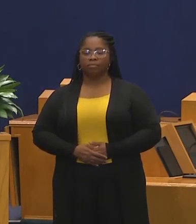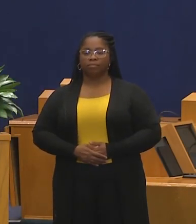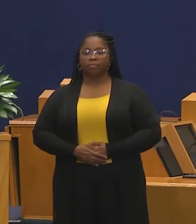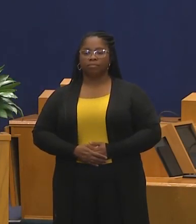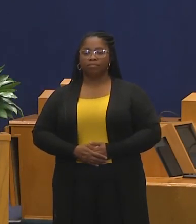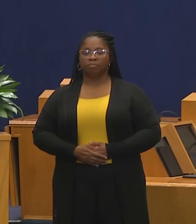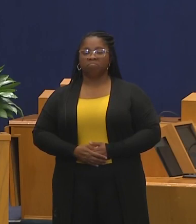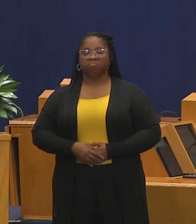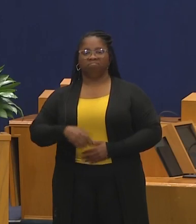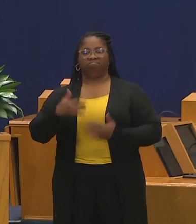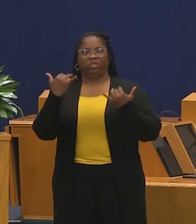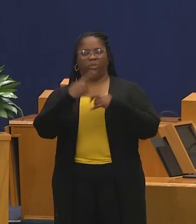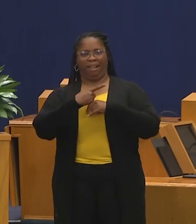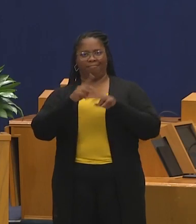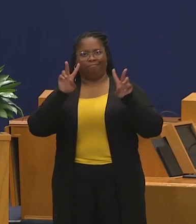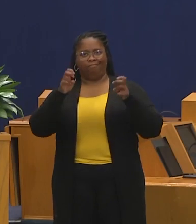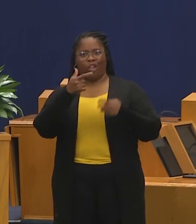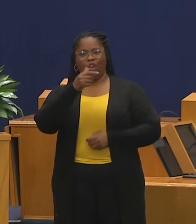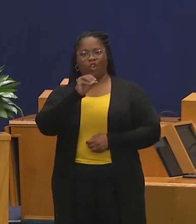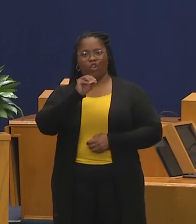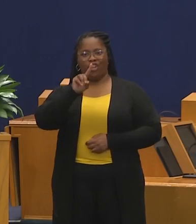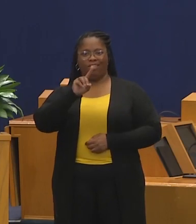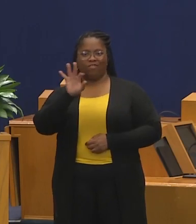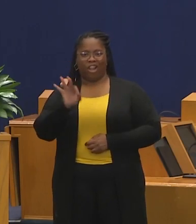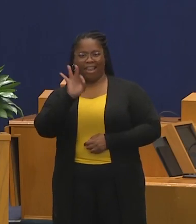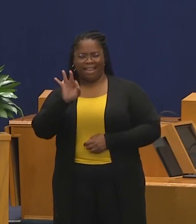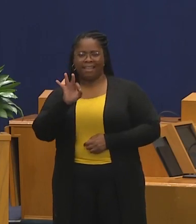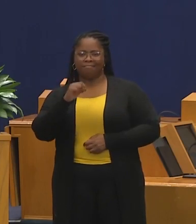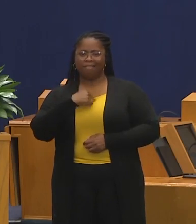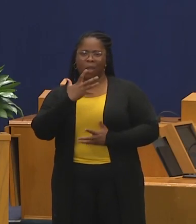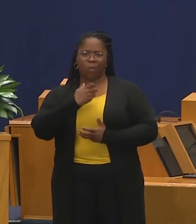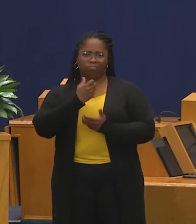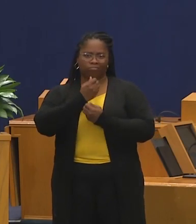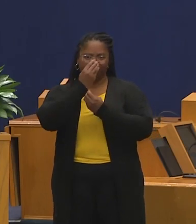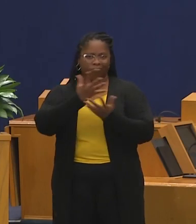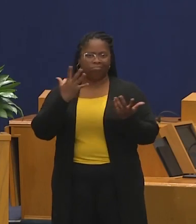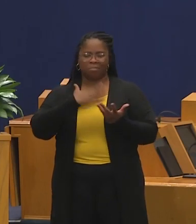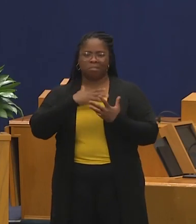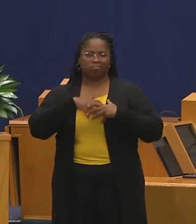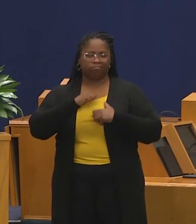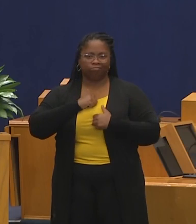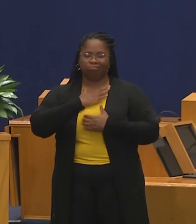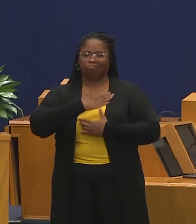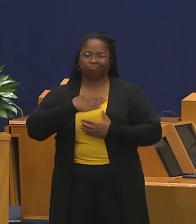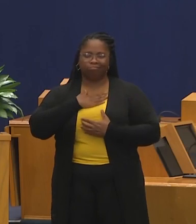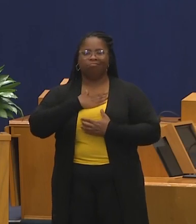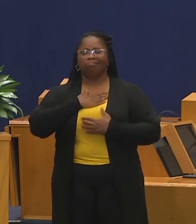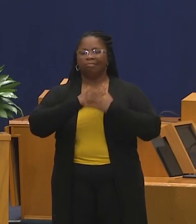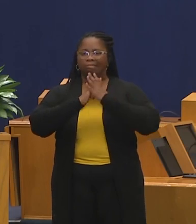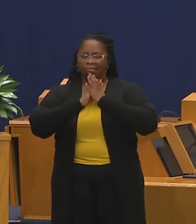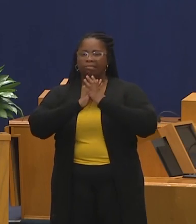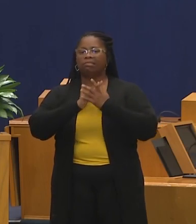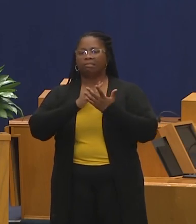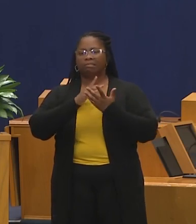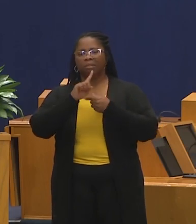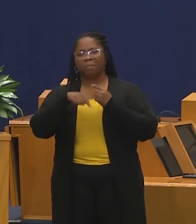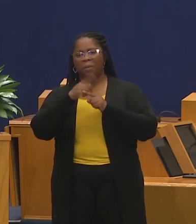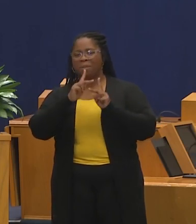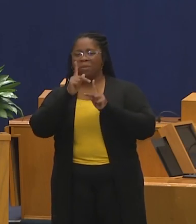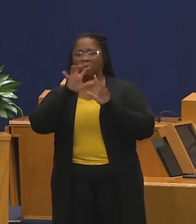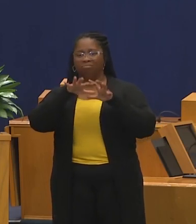On this Good Friday, I want to first take a moment to express my condolences to all of those families in our county and around the world mourning the loss of their